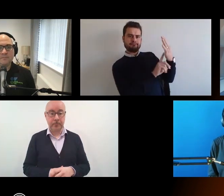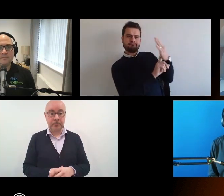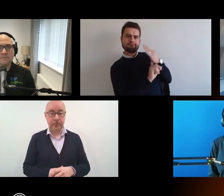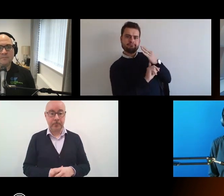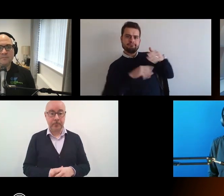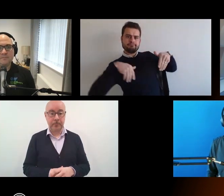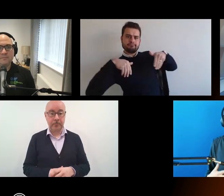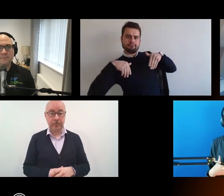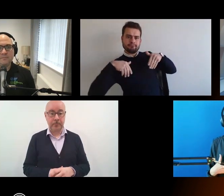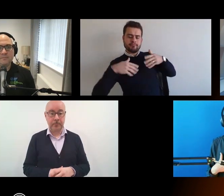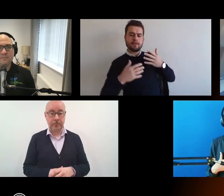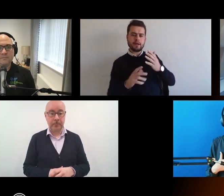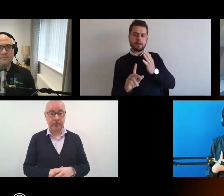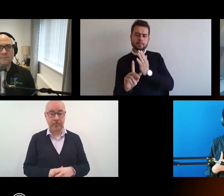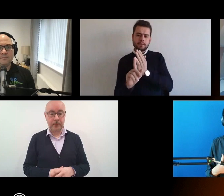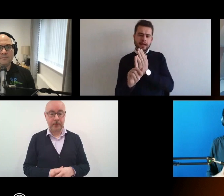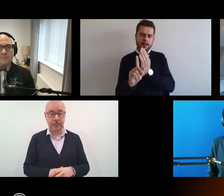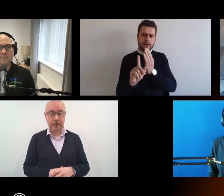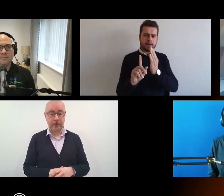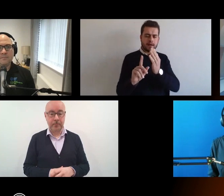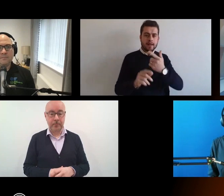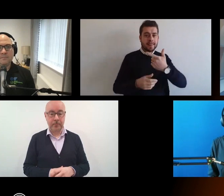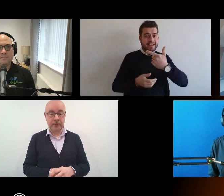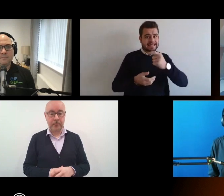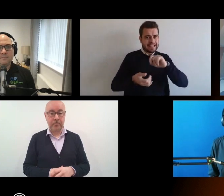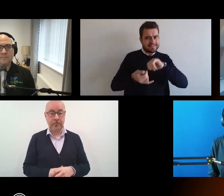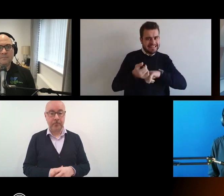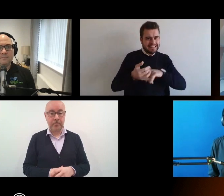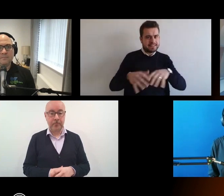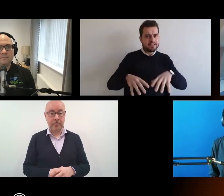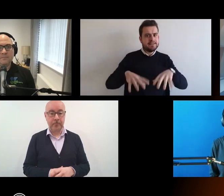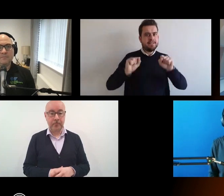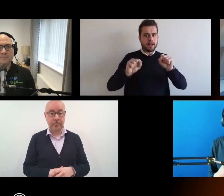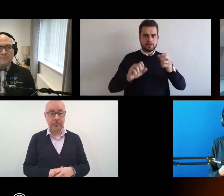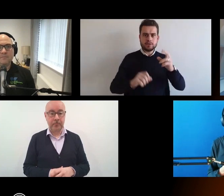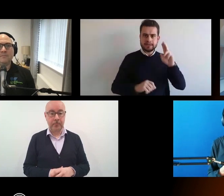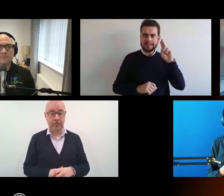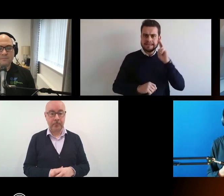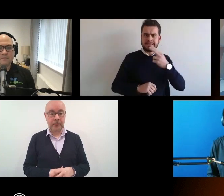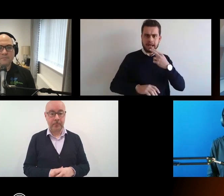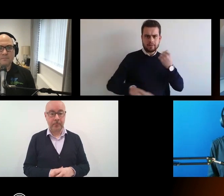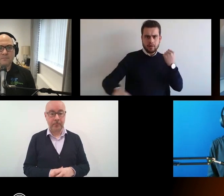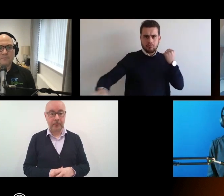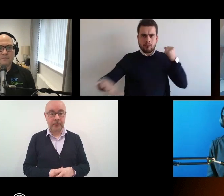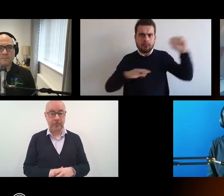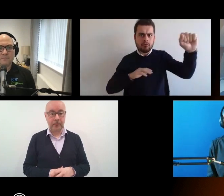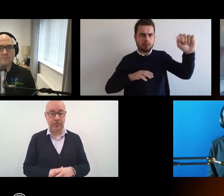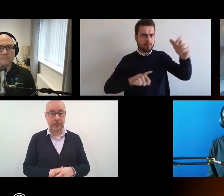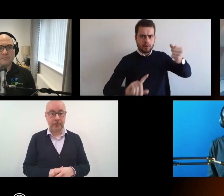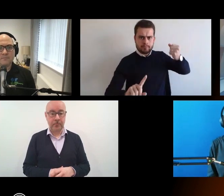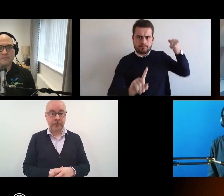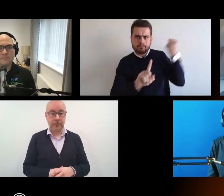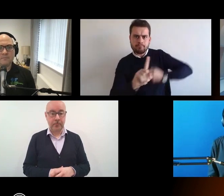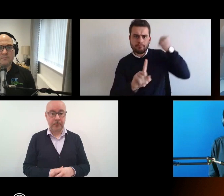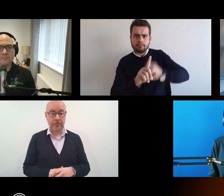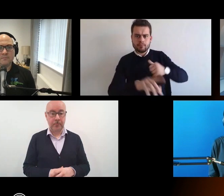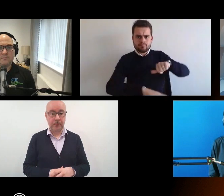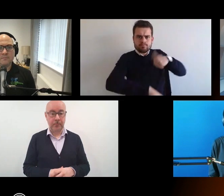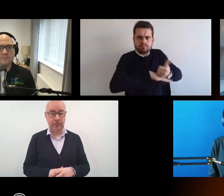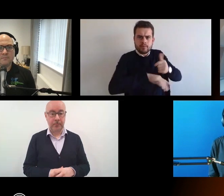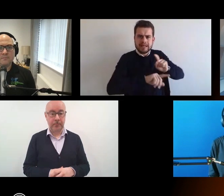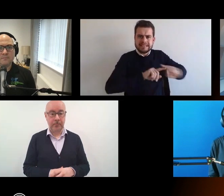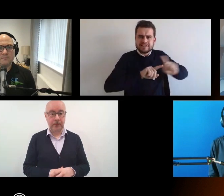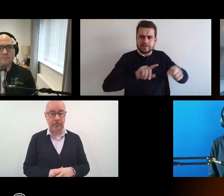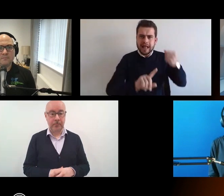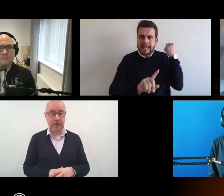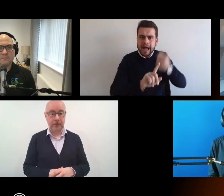well, they saw the problem as being themselves, that sign language was the barrier, but they owned that problem. However,